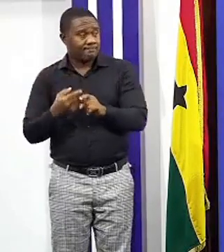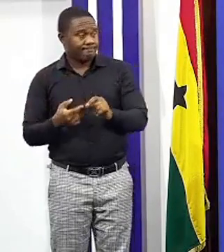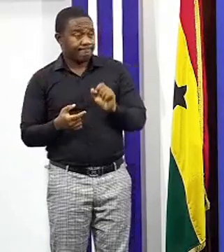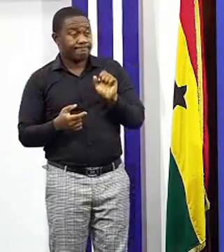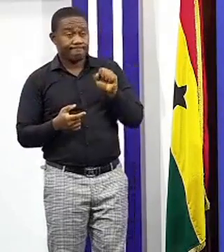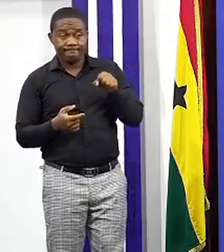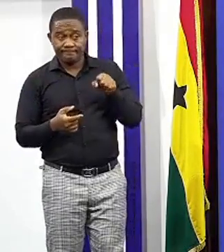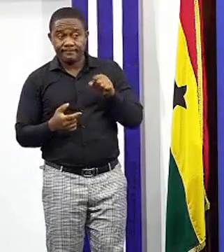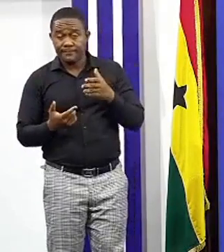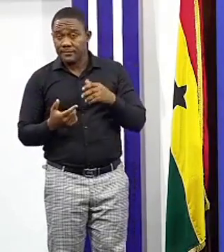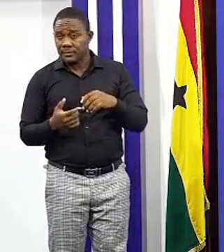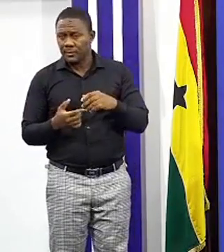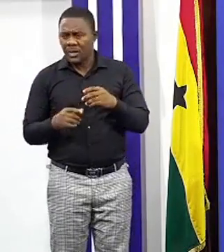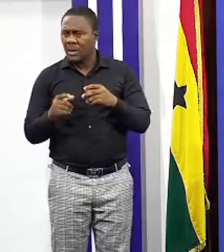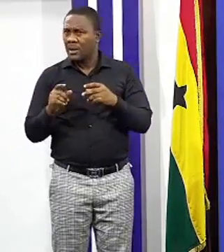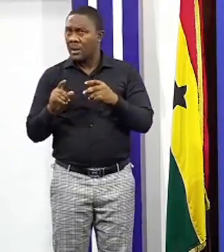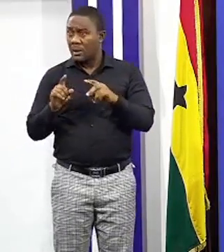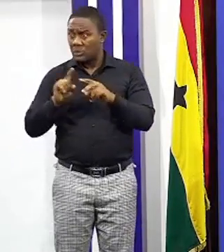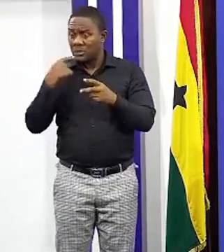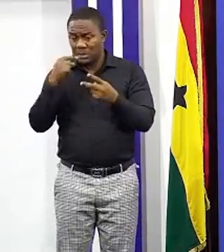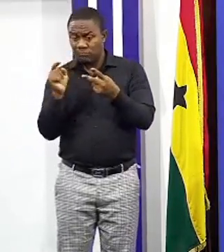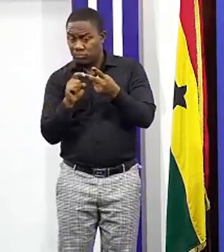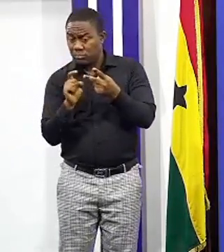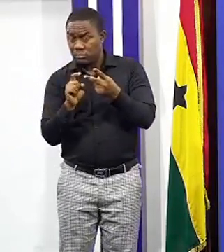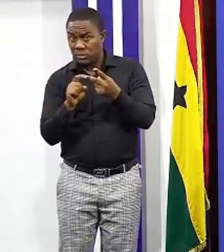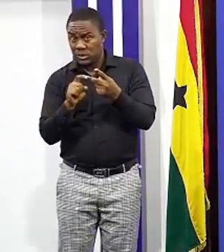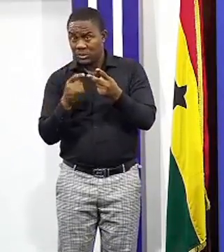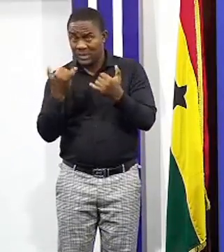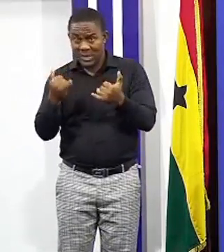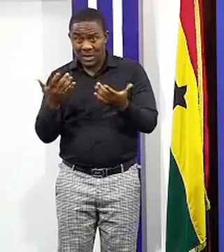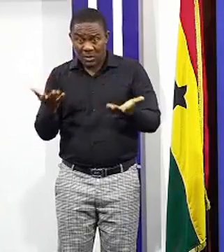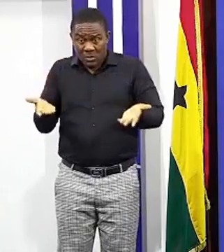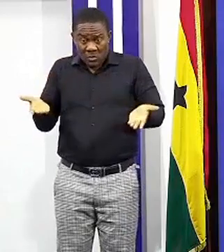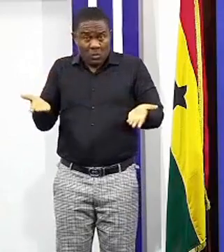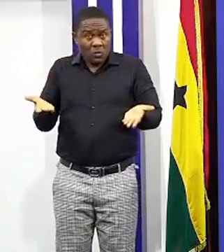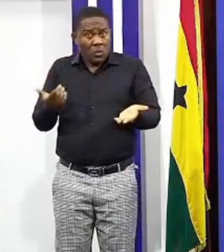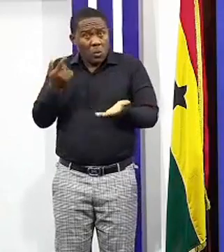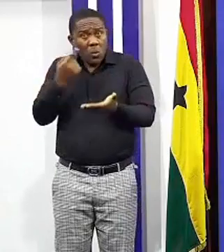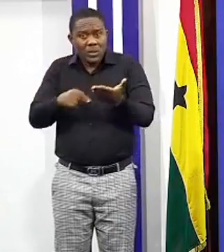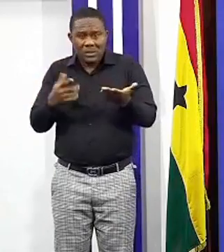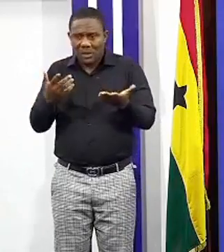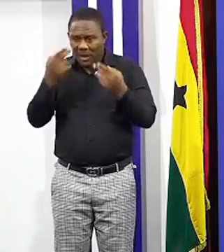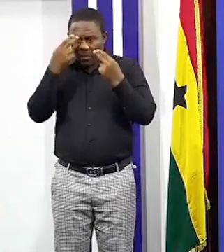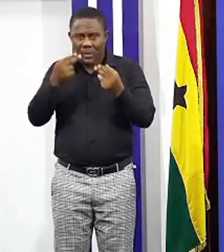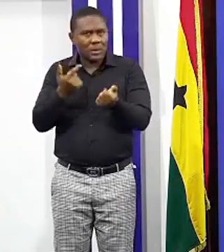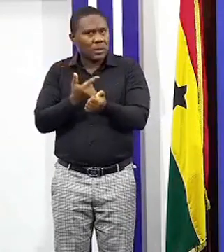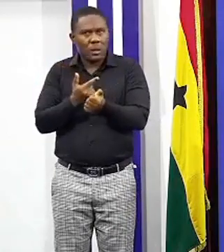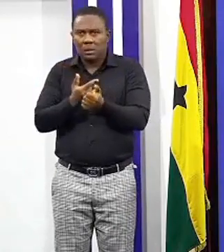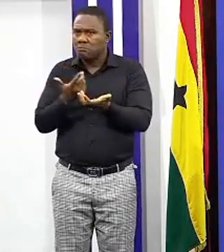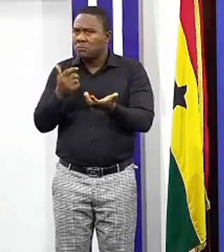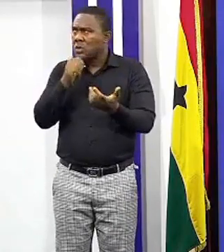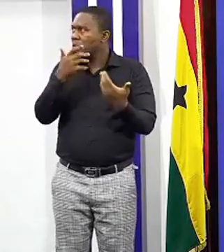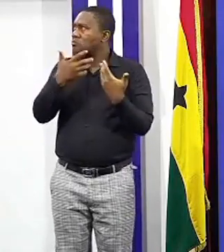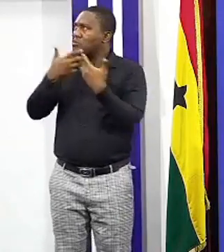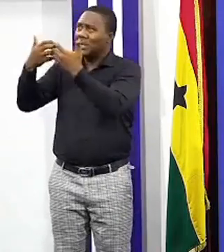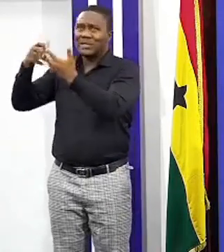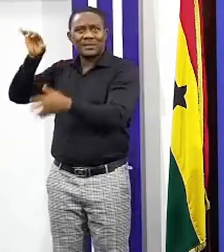But as a second matter, you are saying that even what observing in Ghana, the actuals, does not correspond with that